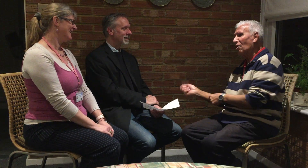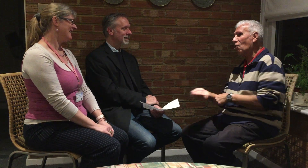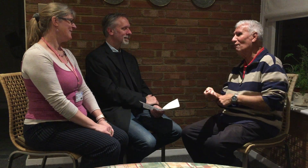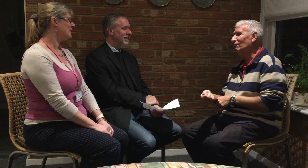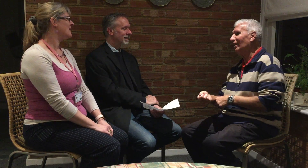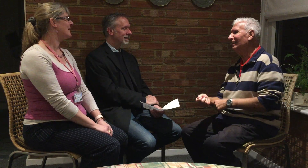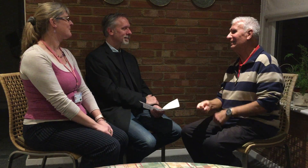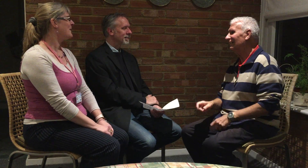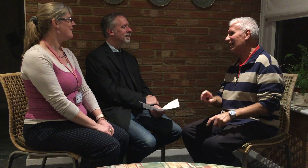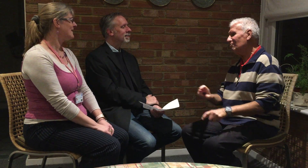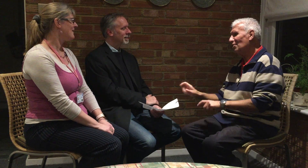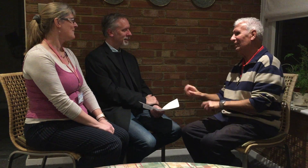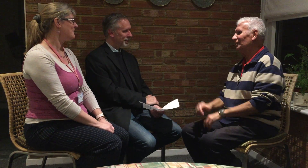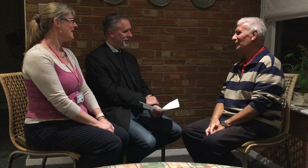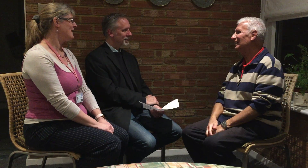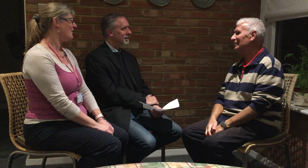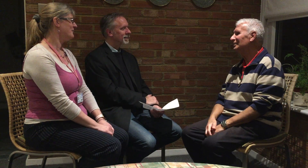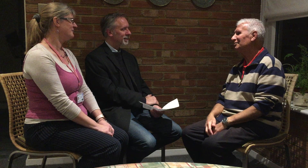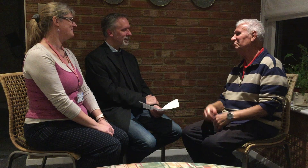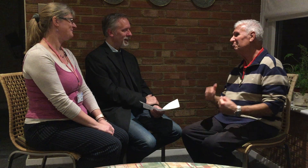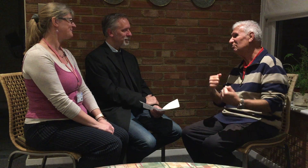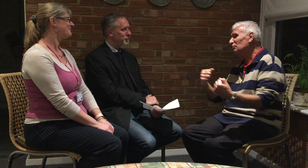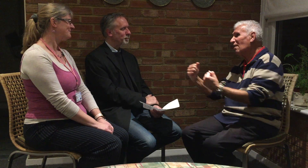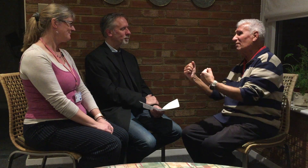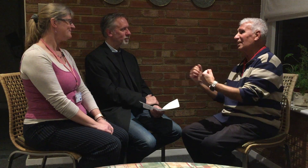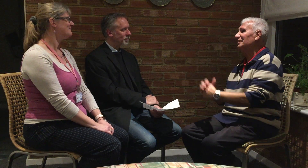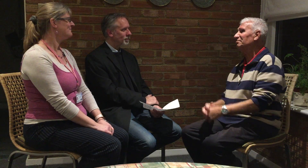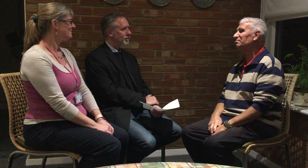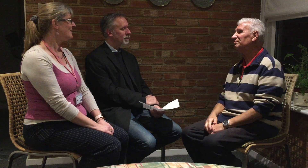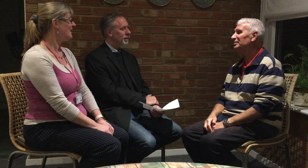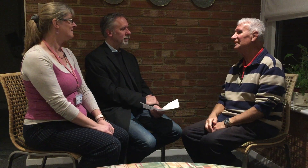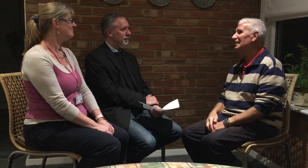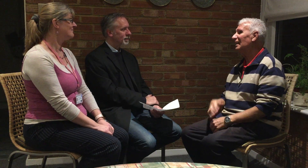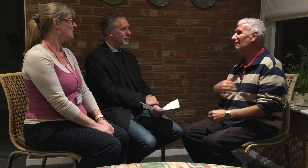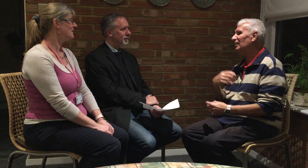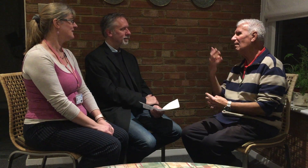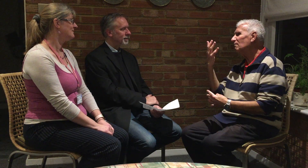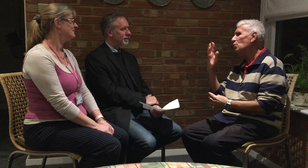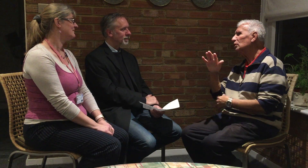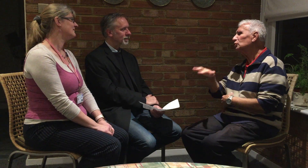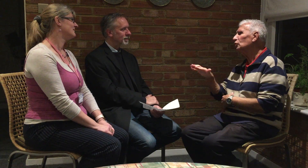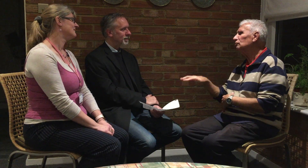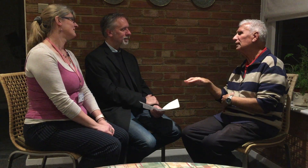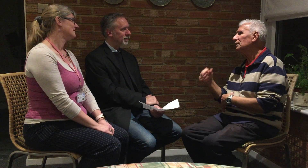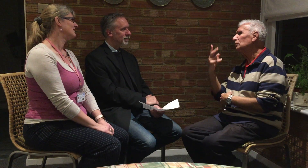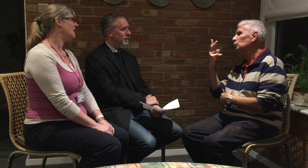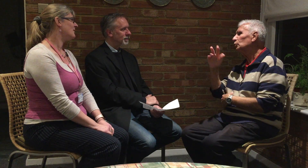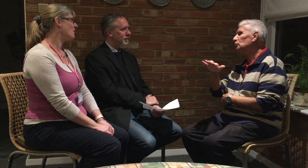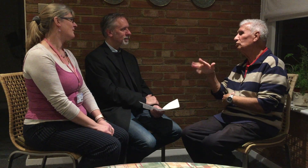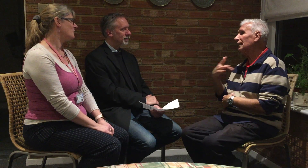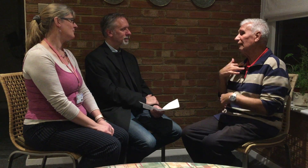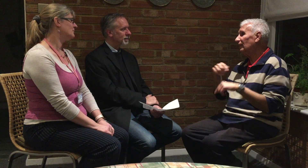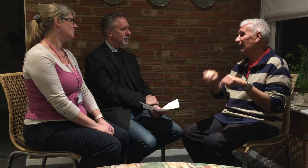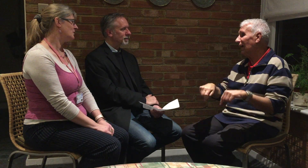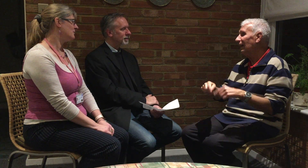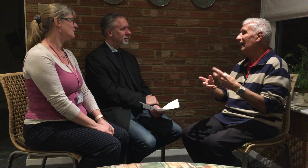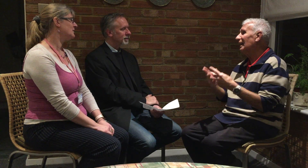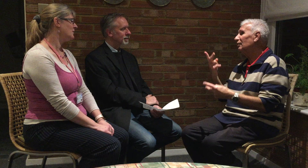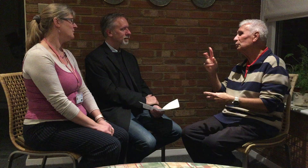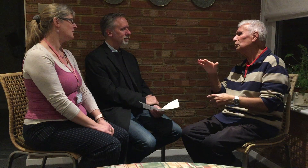Oh, we're going to carry on playing golf. Yeah? Yeah, driving. And I've got 4 children, 2